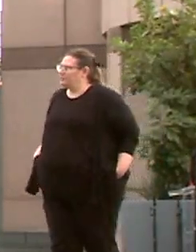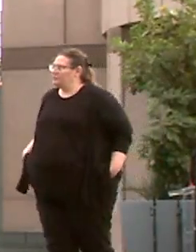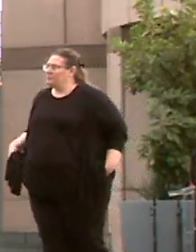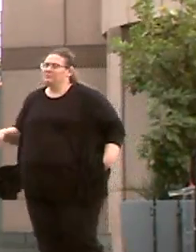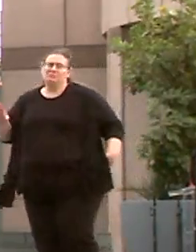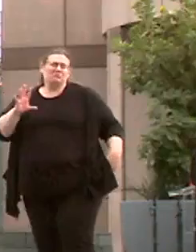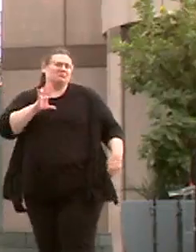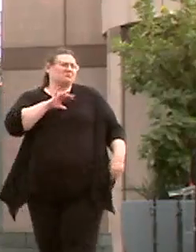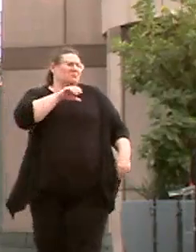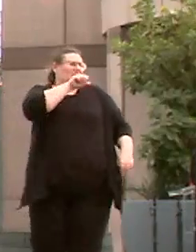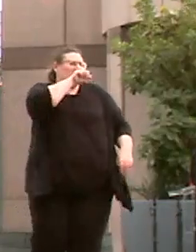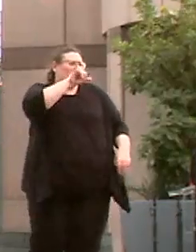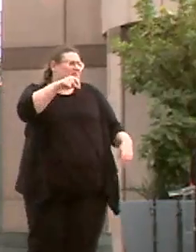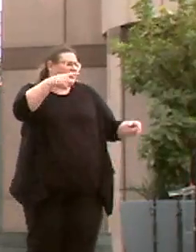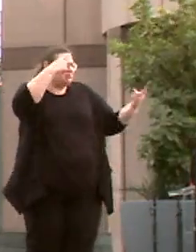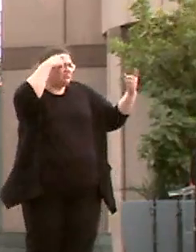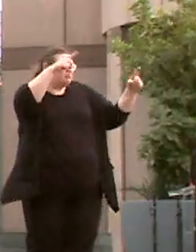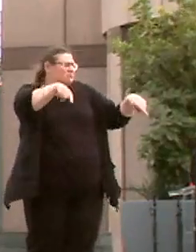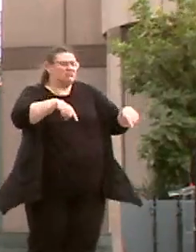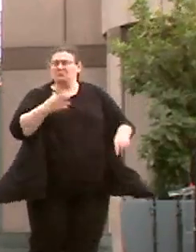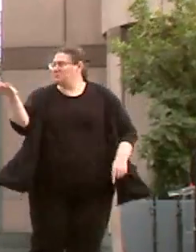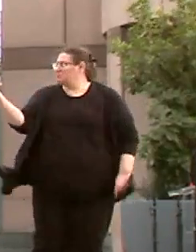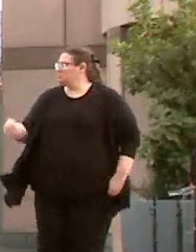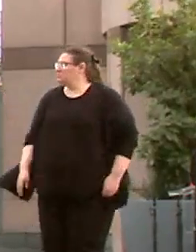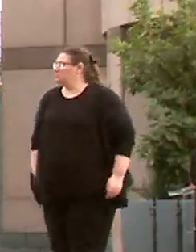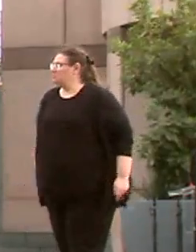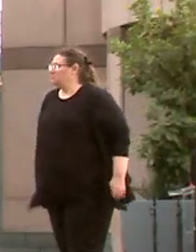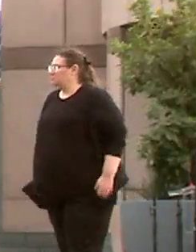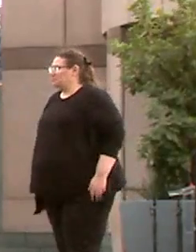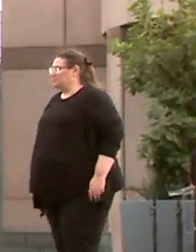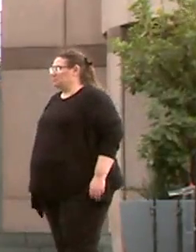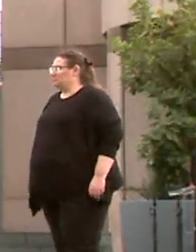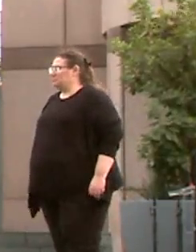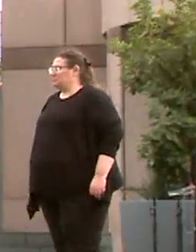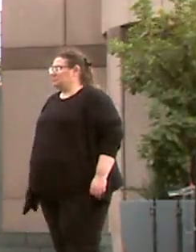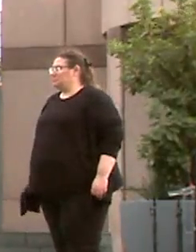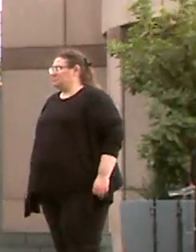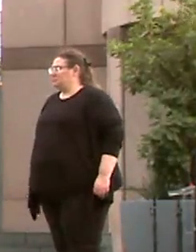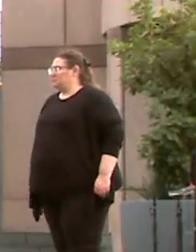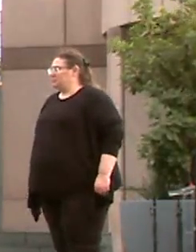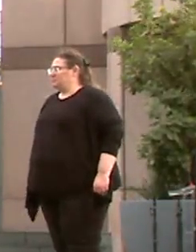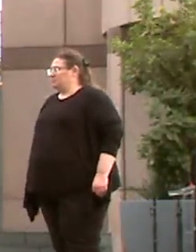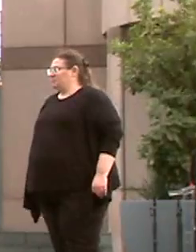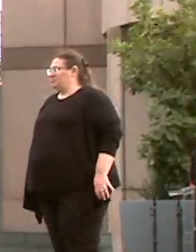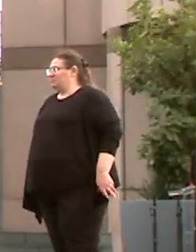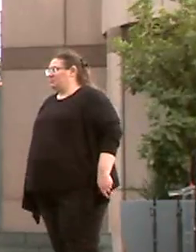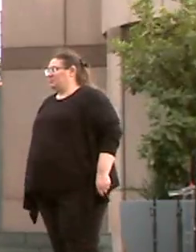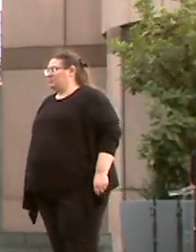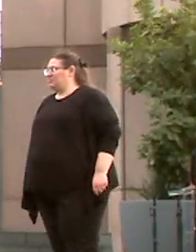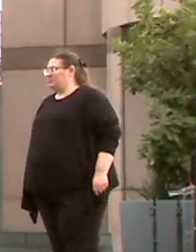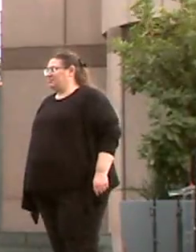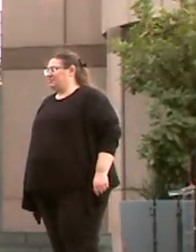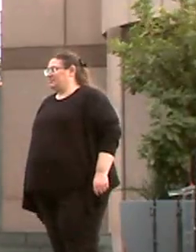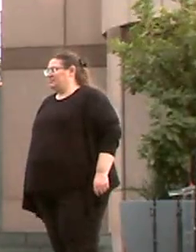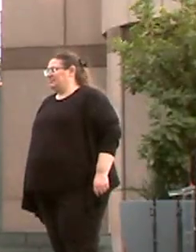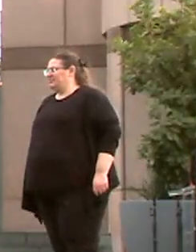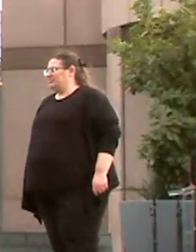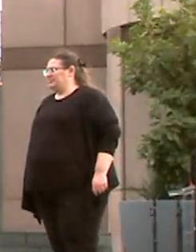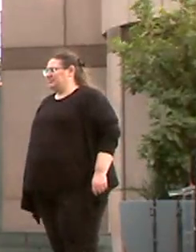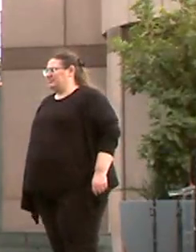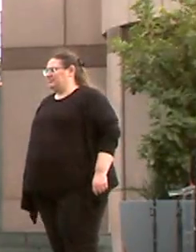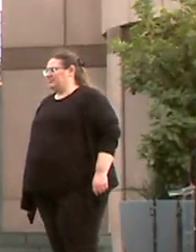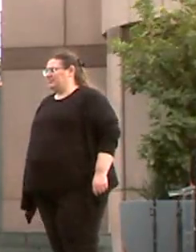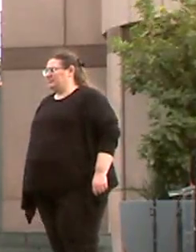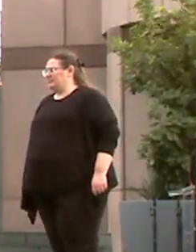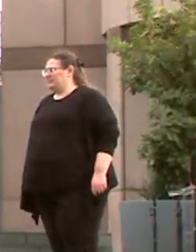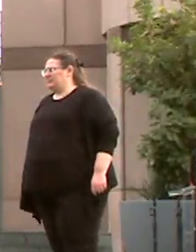I agree. And it's not easy. Yeah. Right? Like I've led and people have smacked me and batted me and said, no, that's not good.